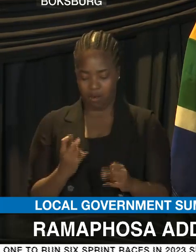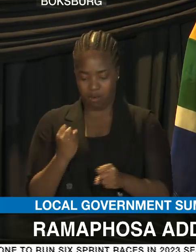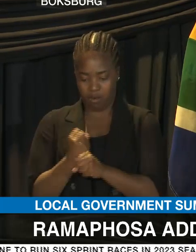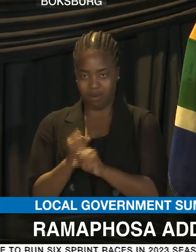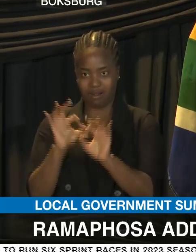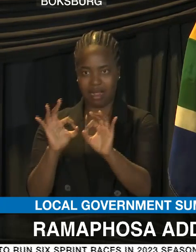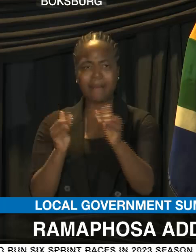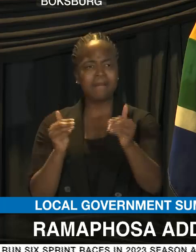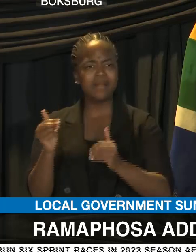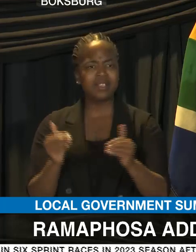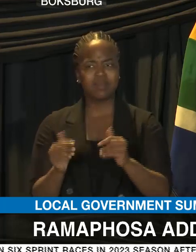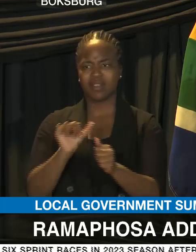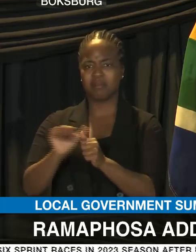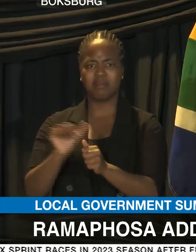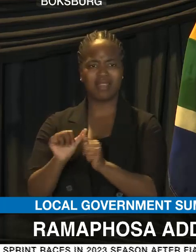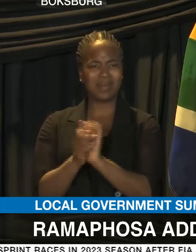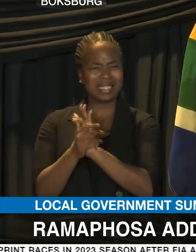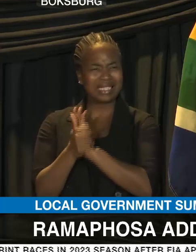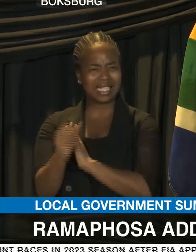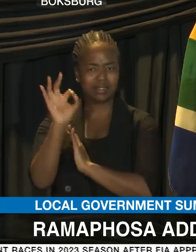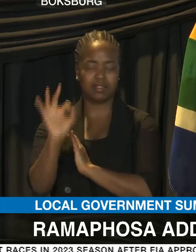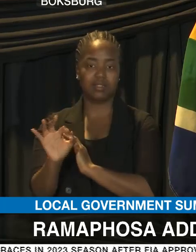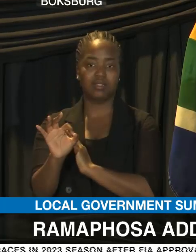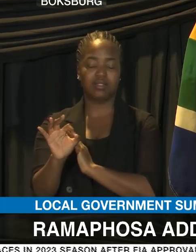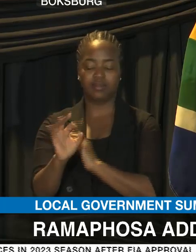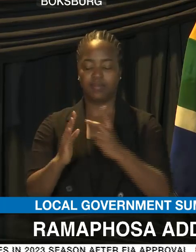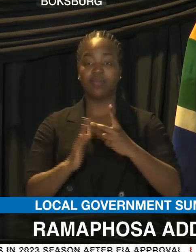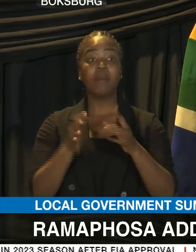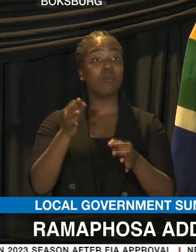stabilizing management, as well as political leadership.